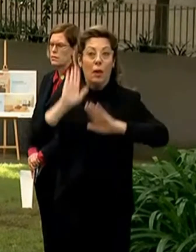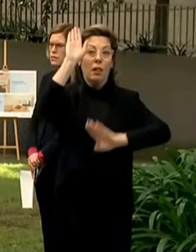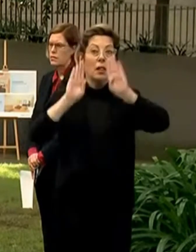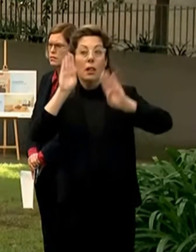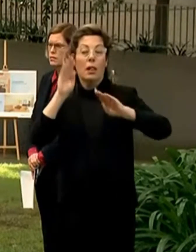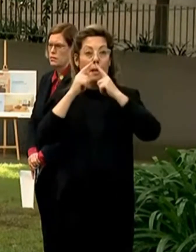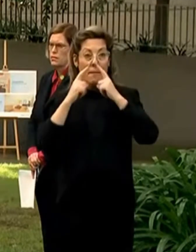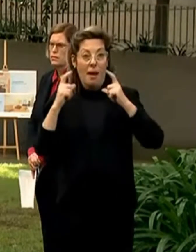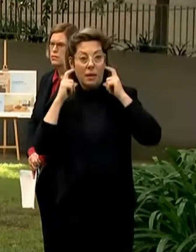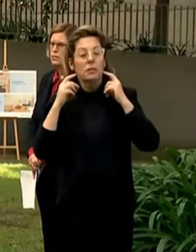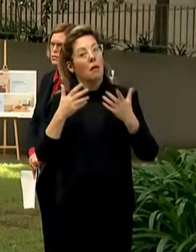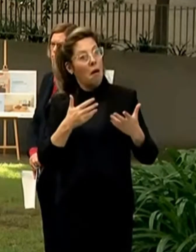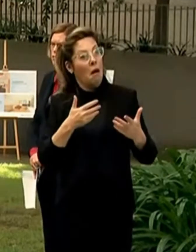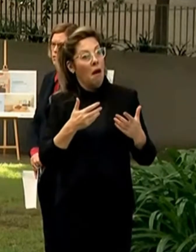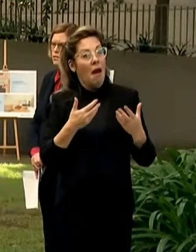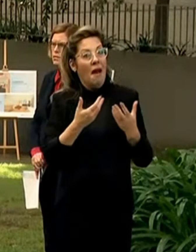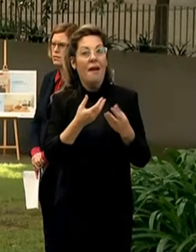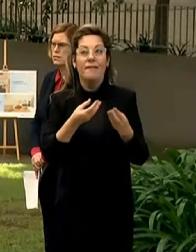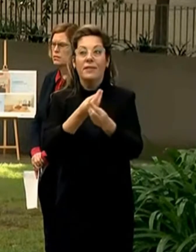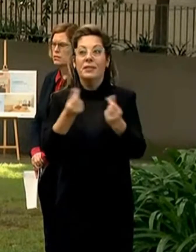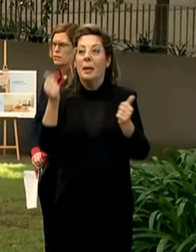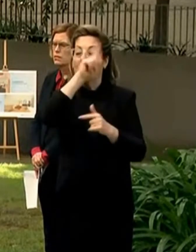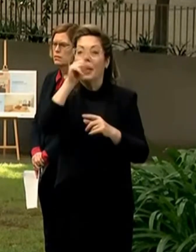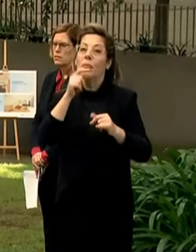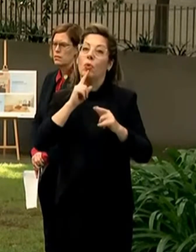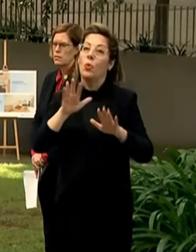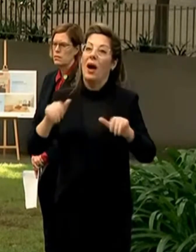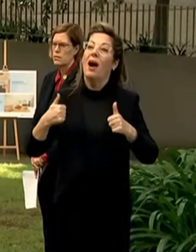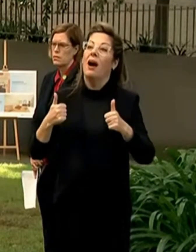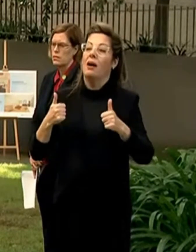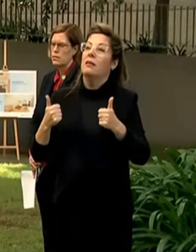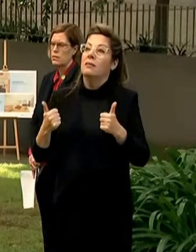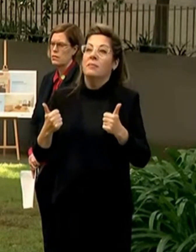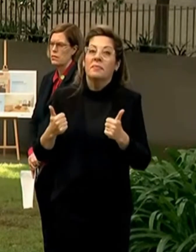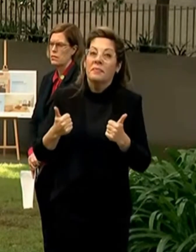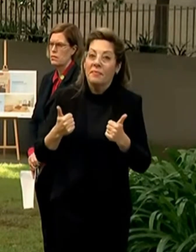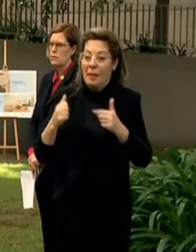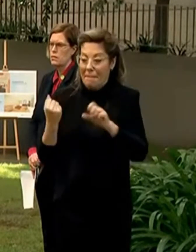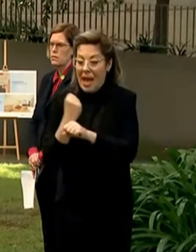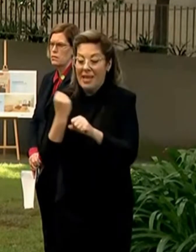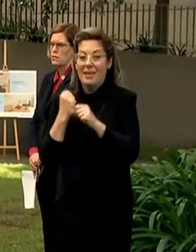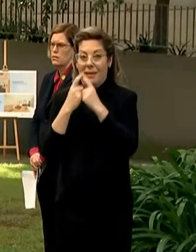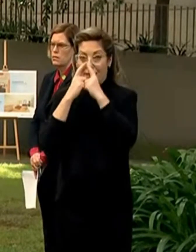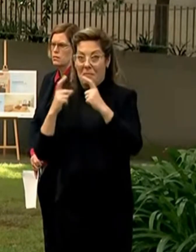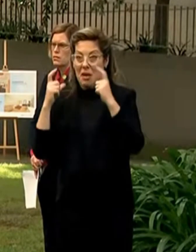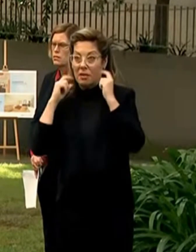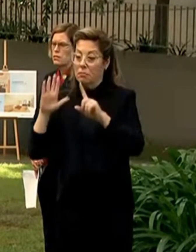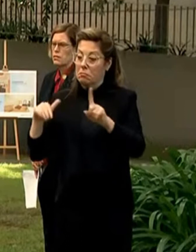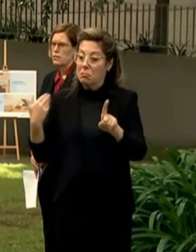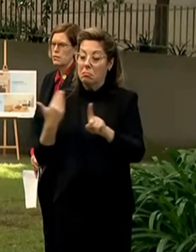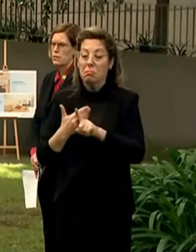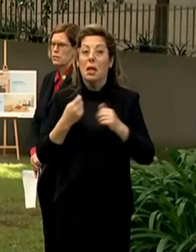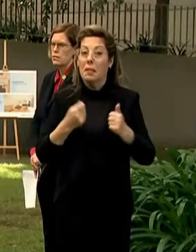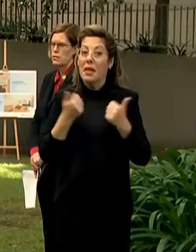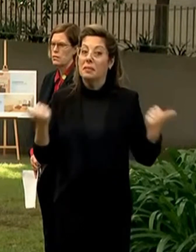now providing those masks that are accessible for daily use. And to date, the suppliers have been reasonable throughout